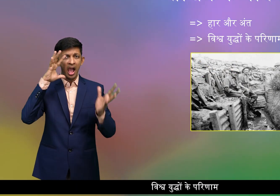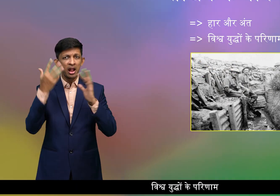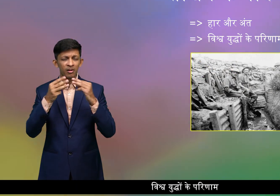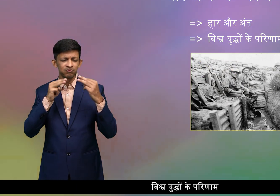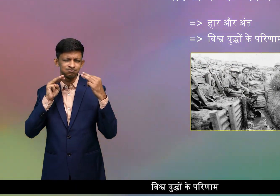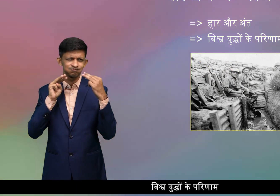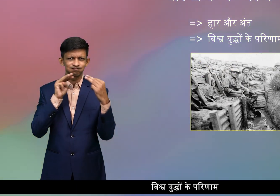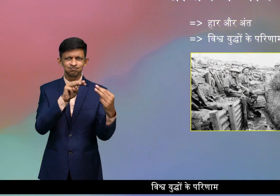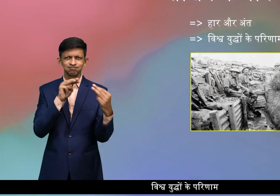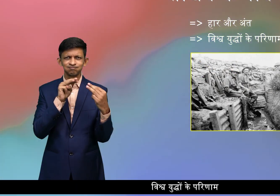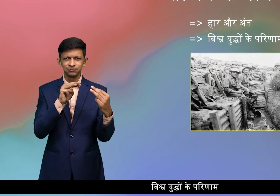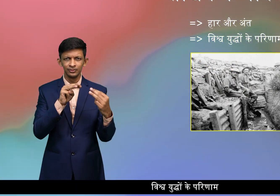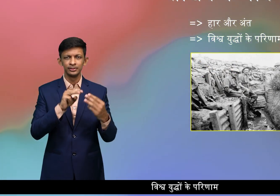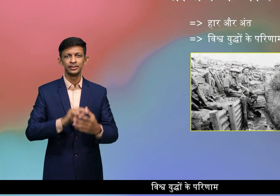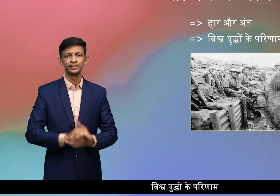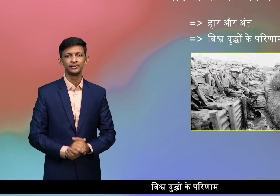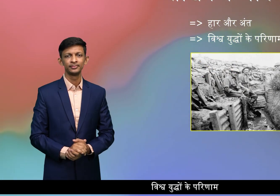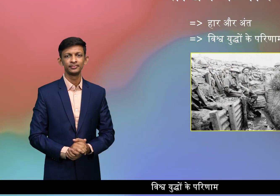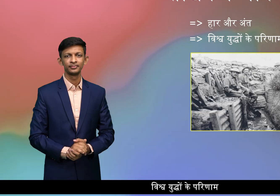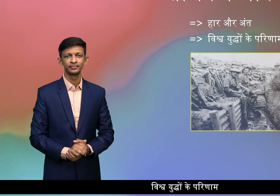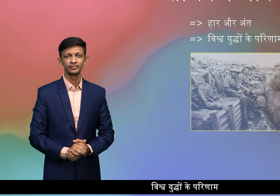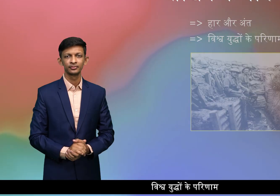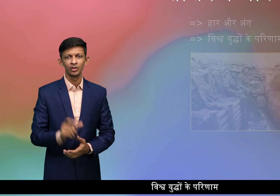Consequences of world wars.